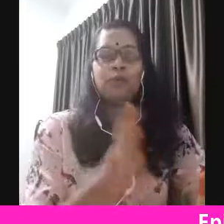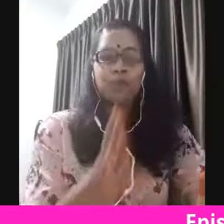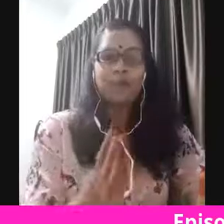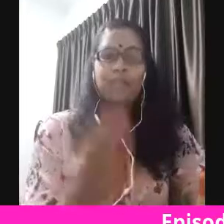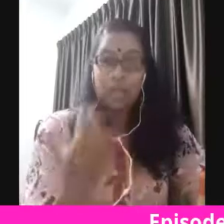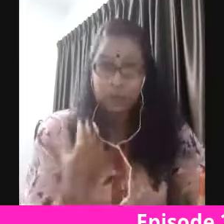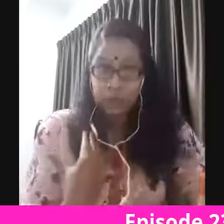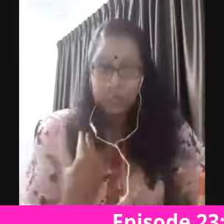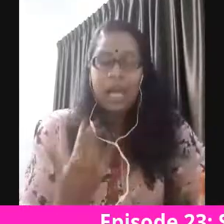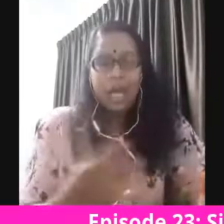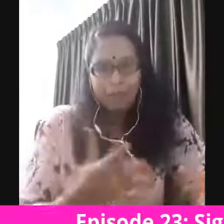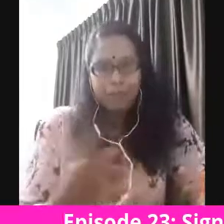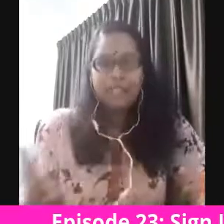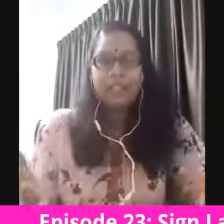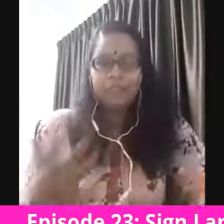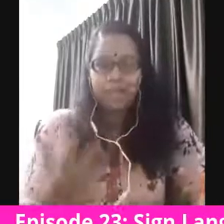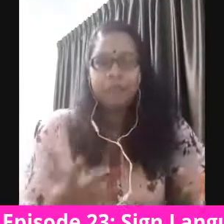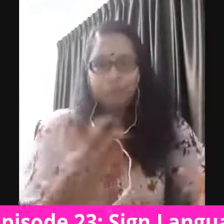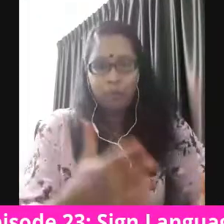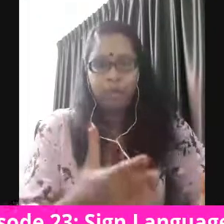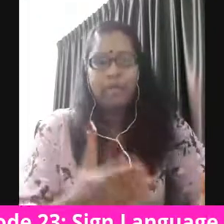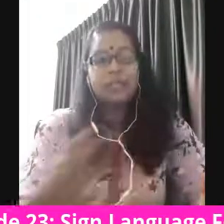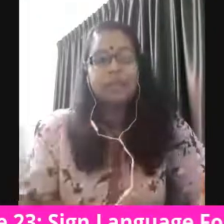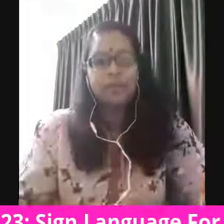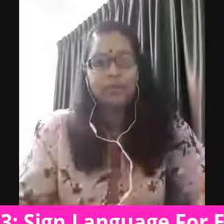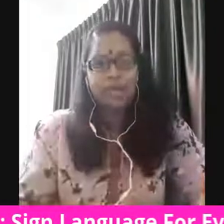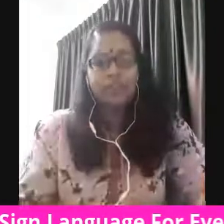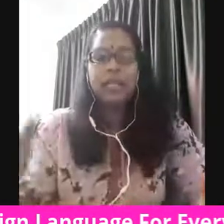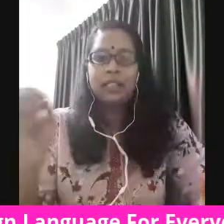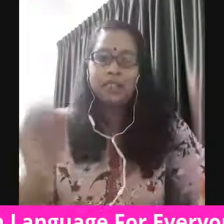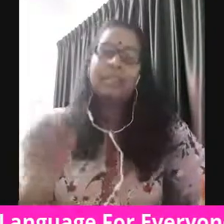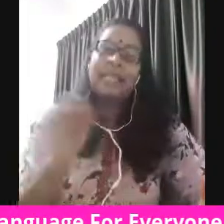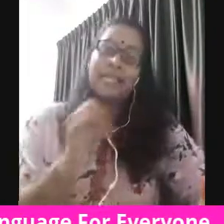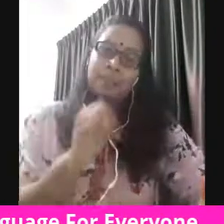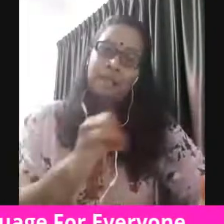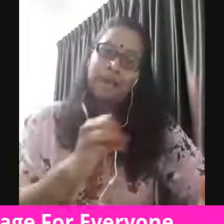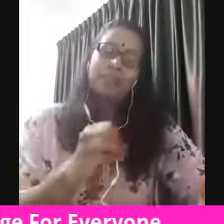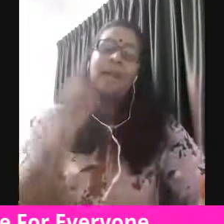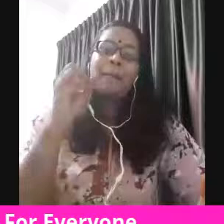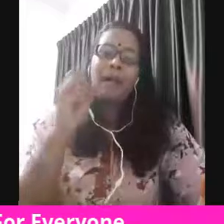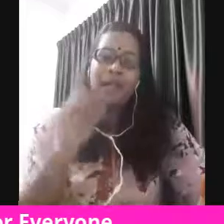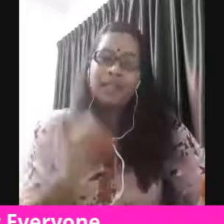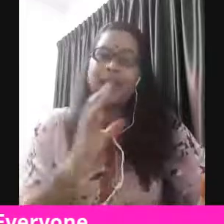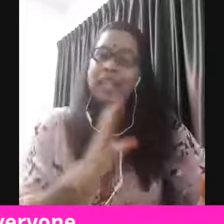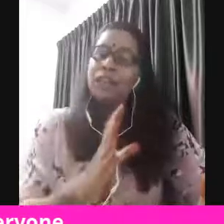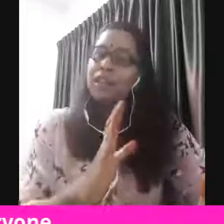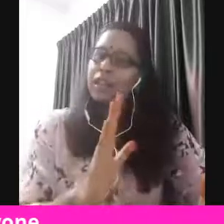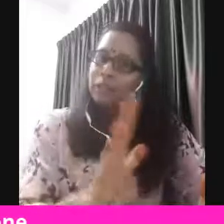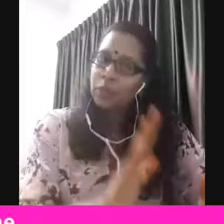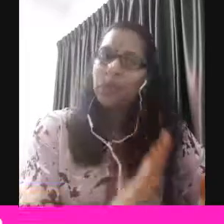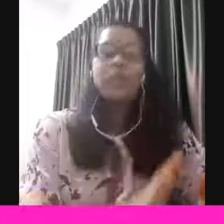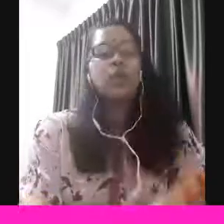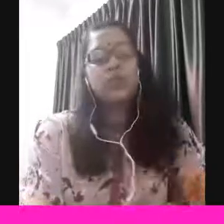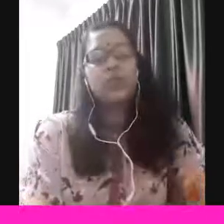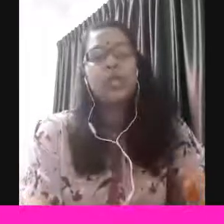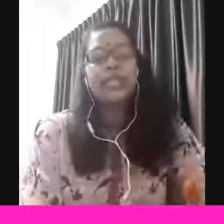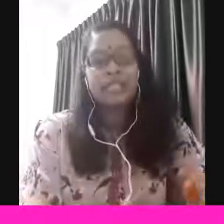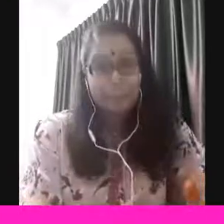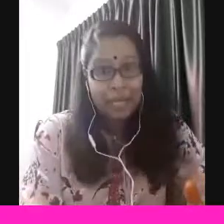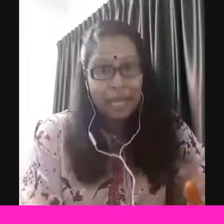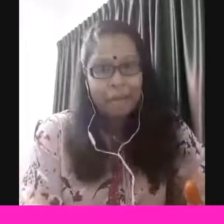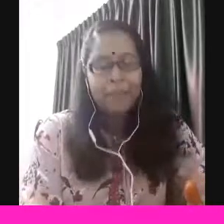Form 1 to Form 5 in our school. Basically Mm-hmm. we have Form 1 until Form 5. They will take SPM, but then if they want to